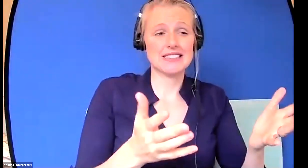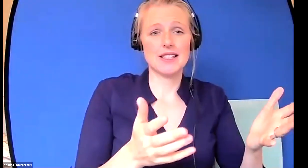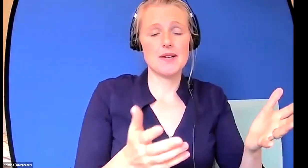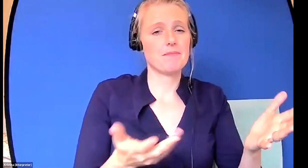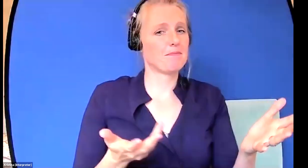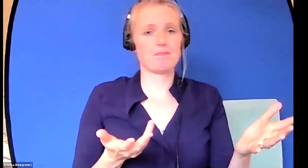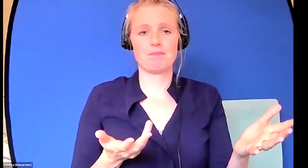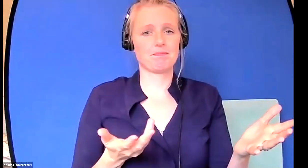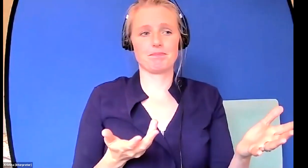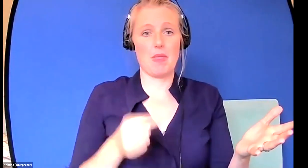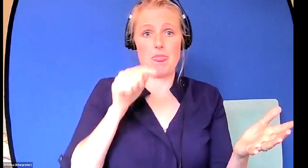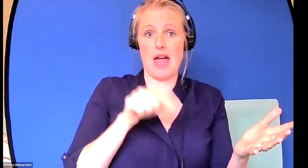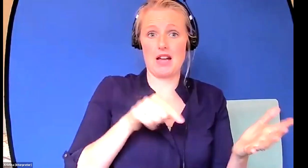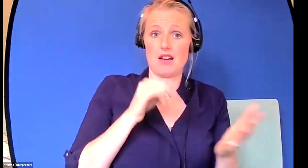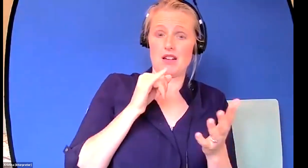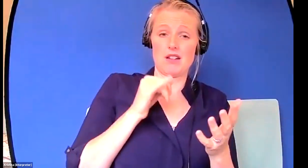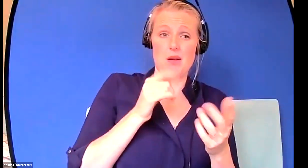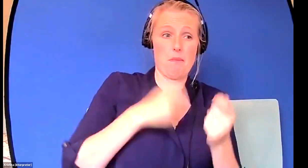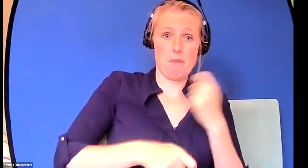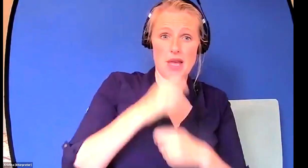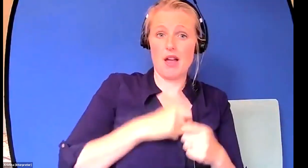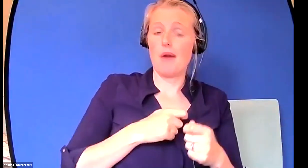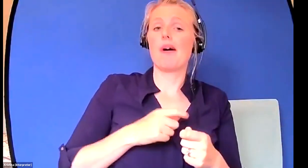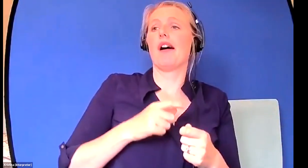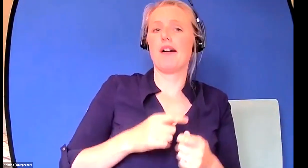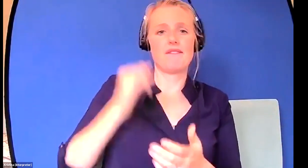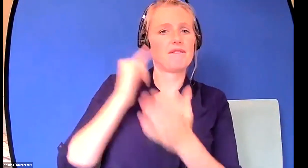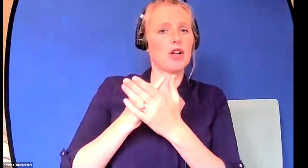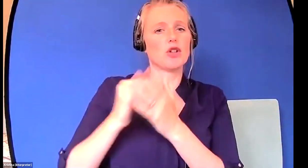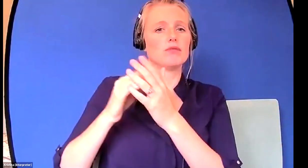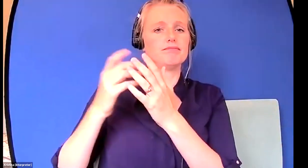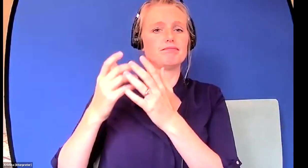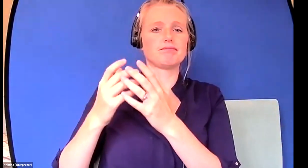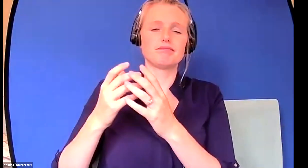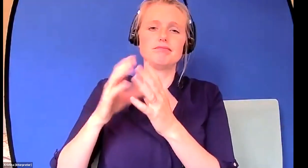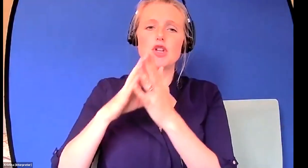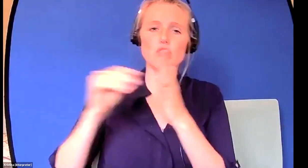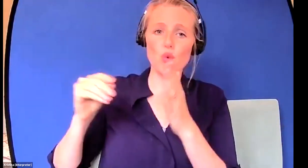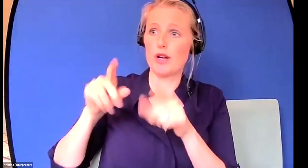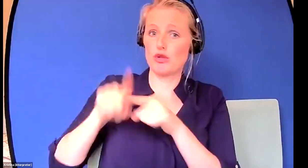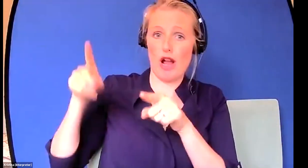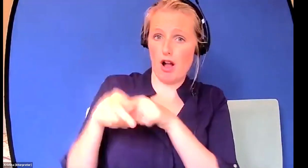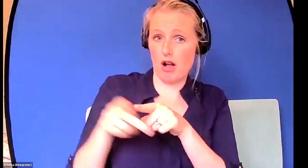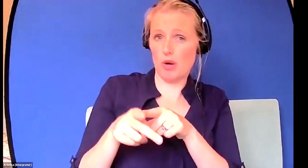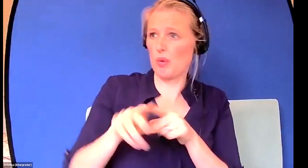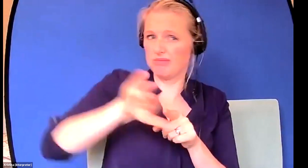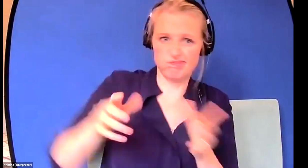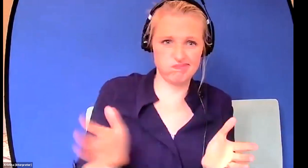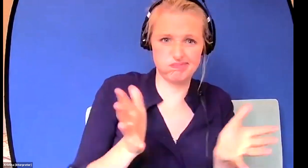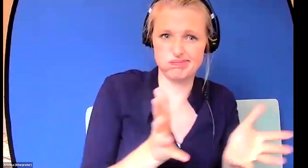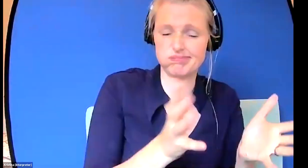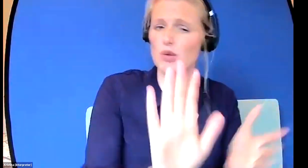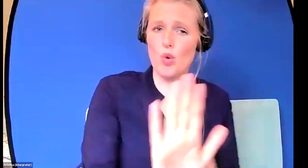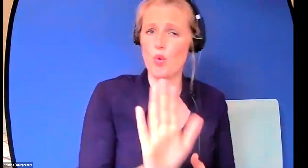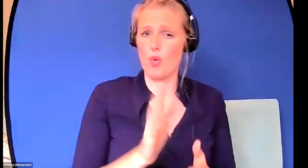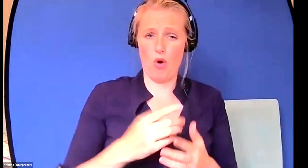simply consequences of the Tory austerity drive or the dismissals of the populist right. But it actually goes back to